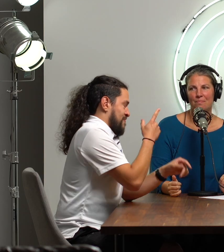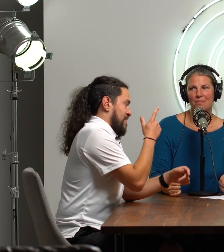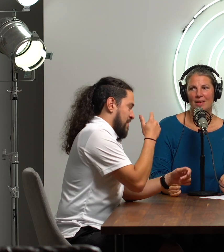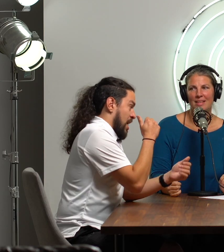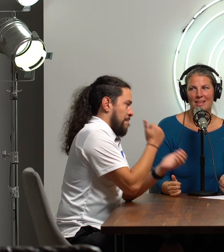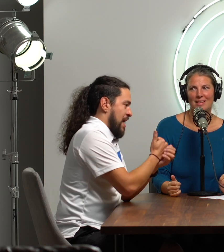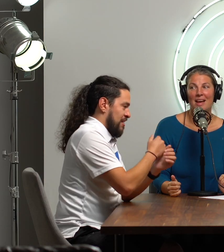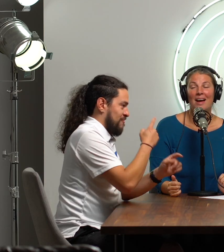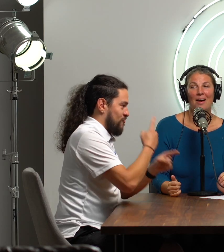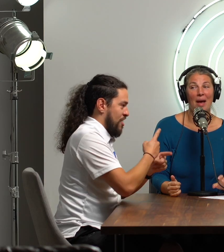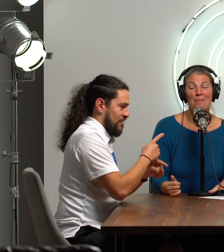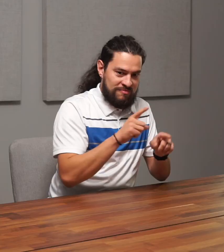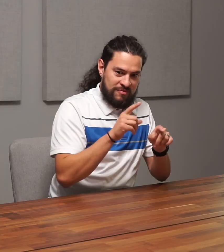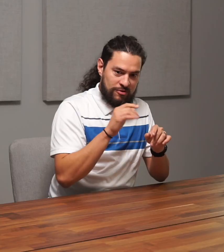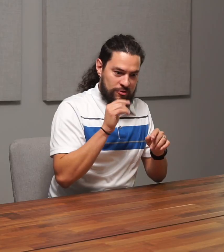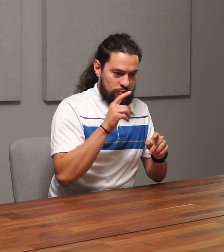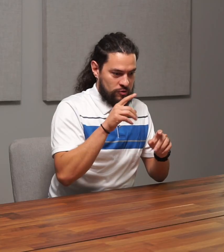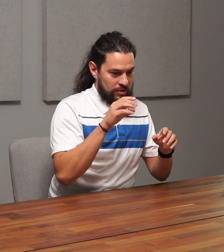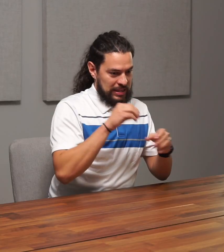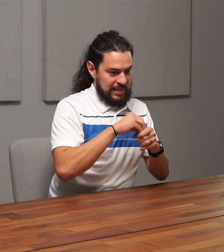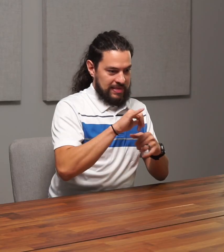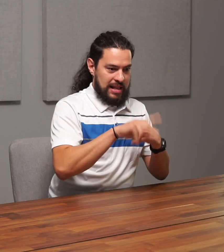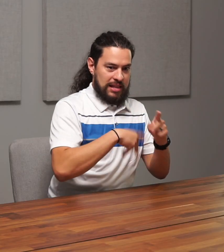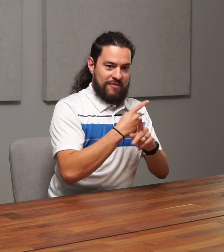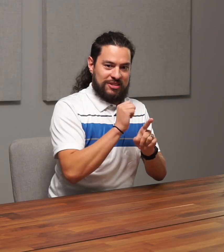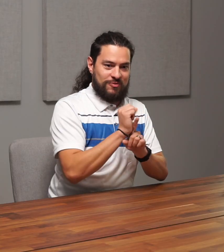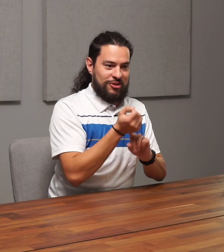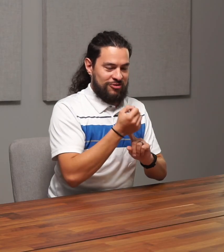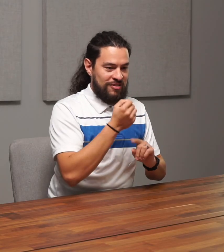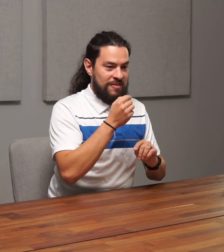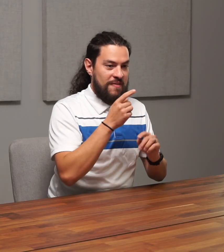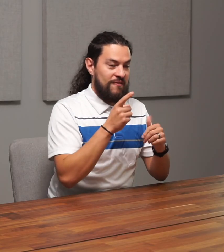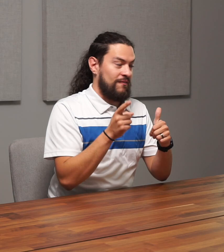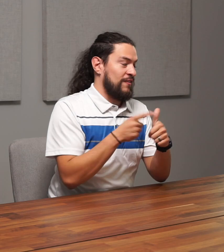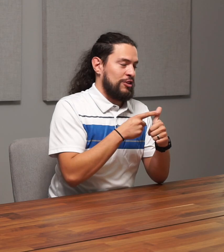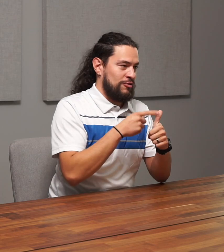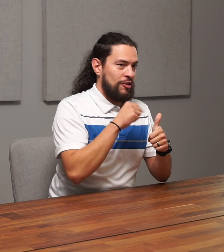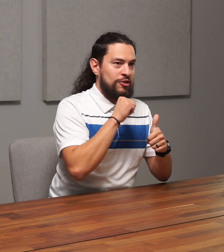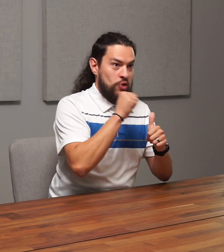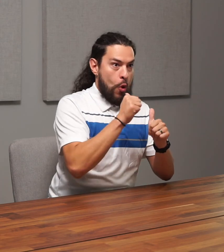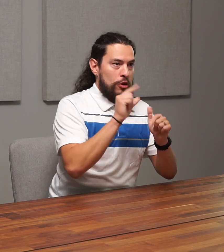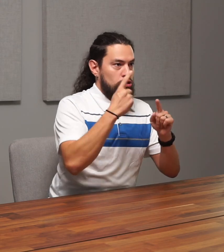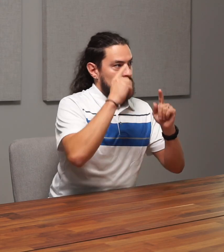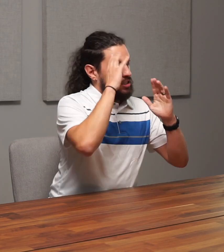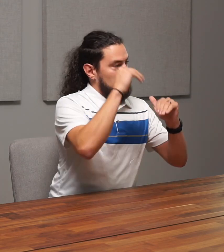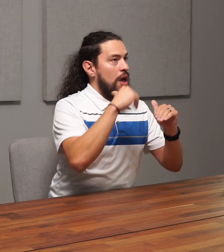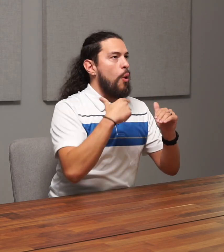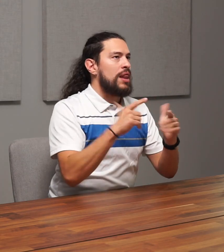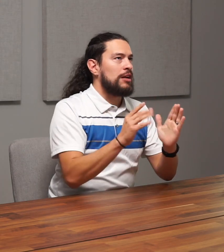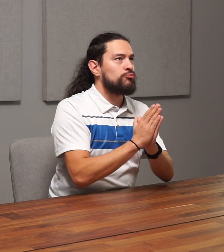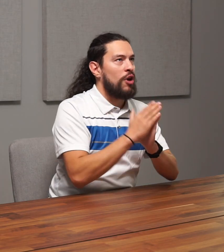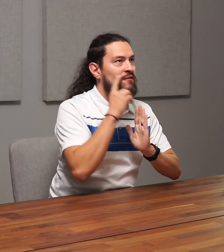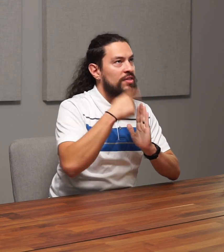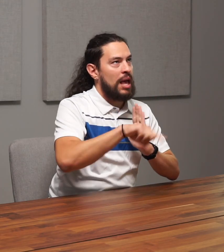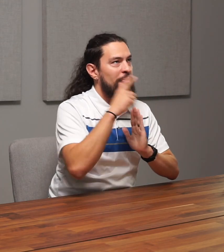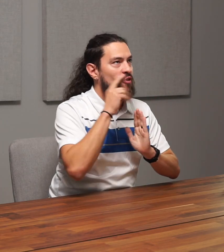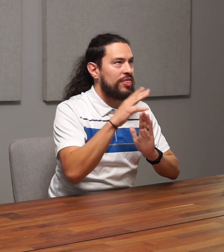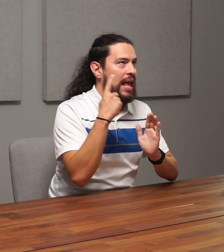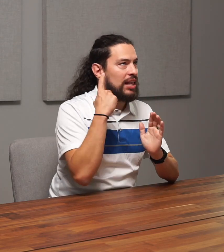yes amen to that that was a good point that you brought up there actually was a situation that we experienced